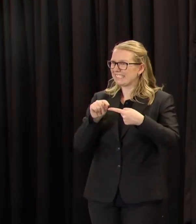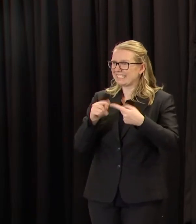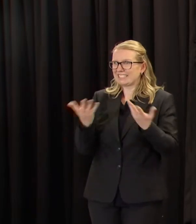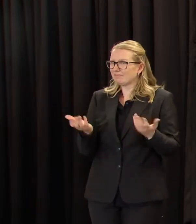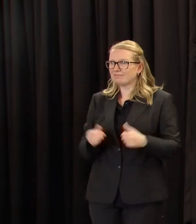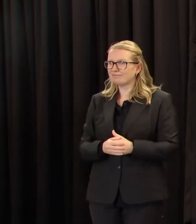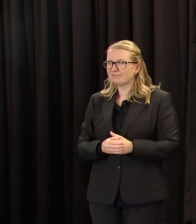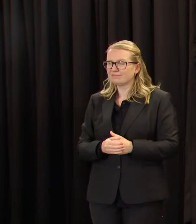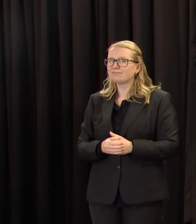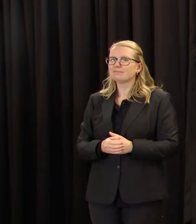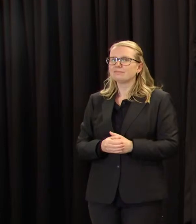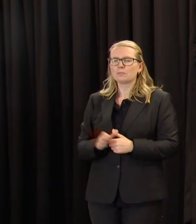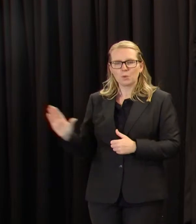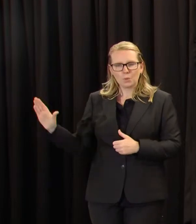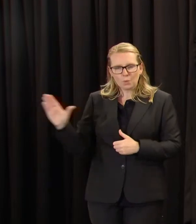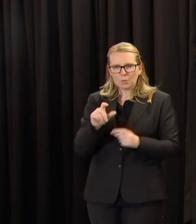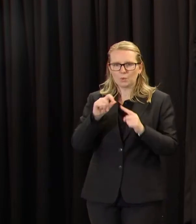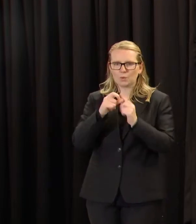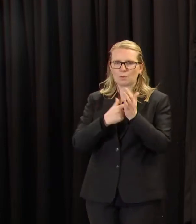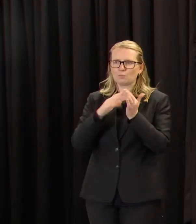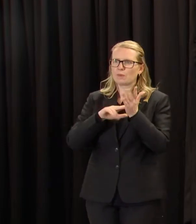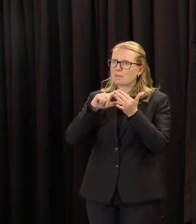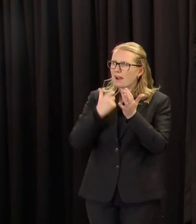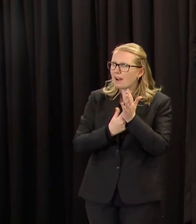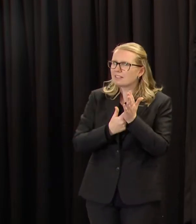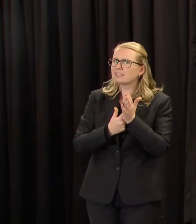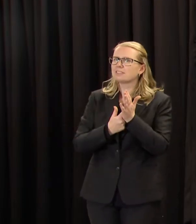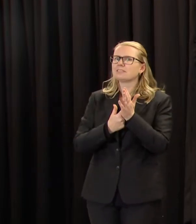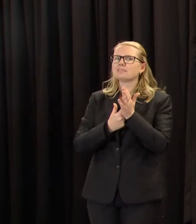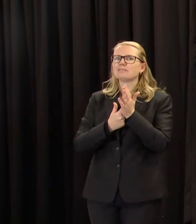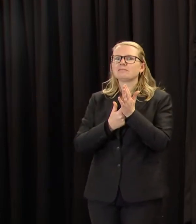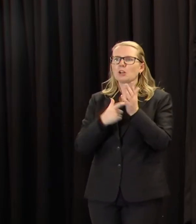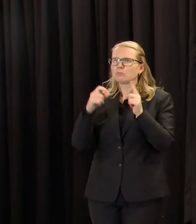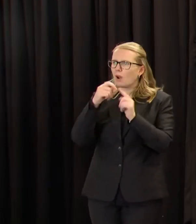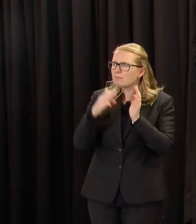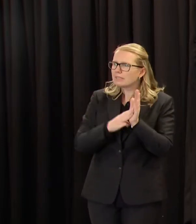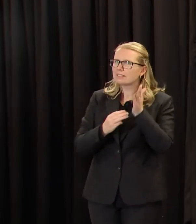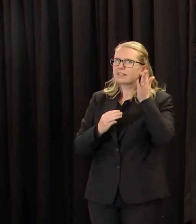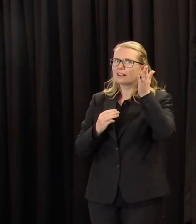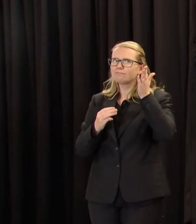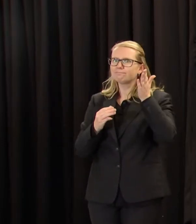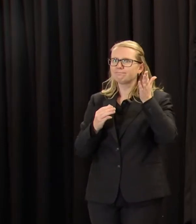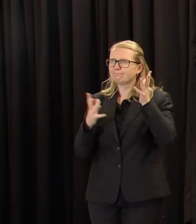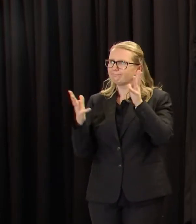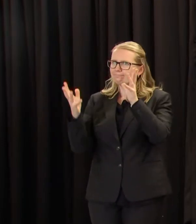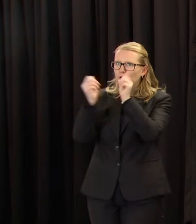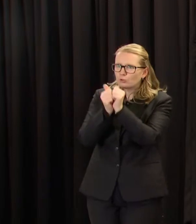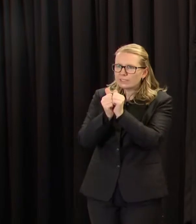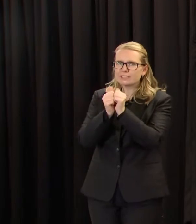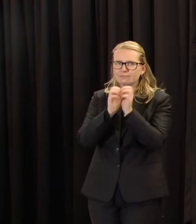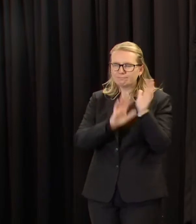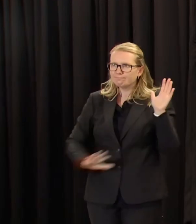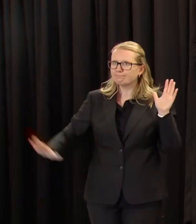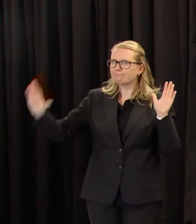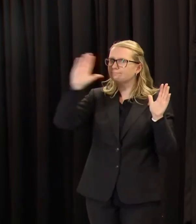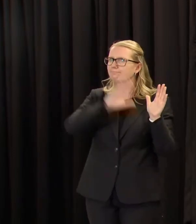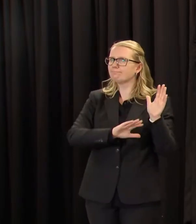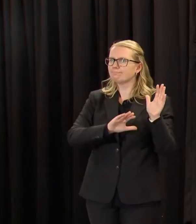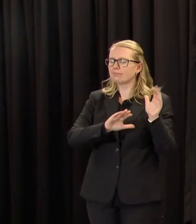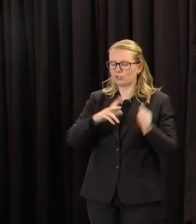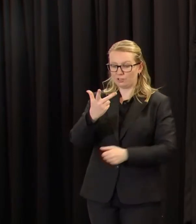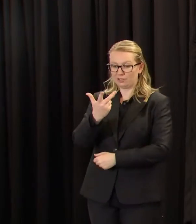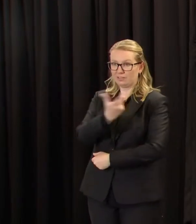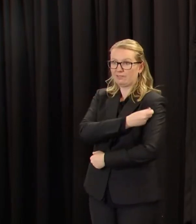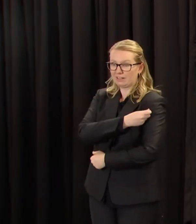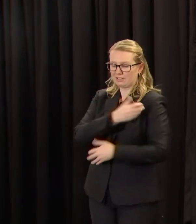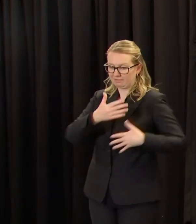literally every Premier, Chief Minister and the Prime Minister signed up to a plan to get us vaccinated and to get us open and